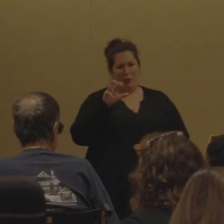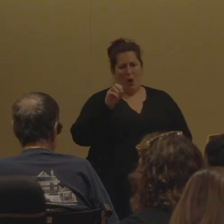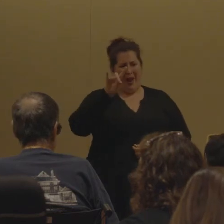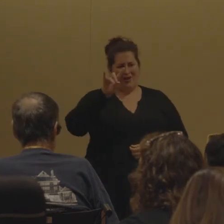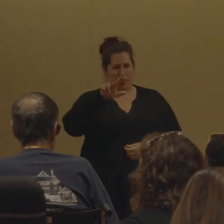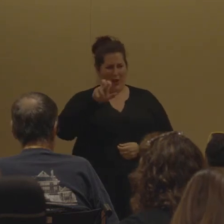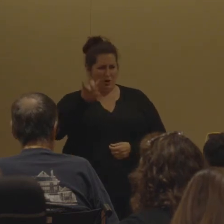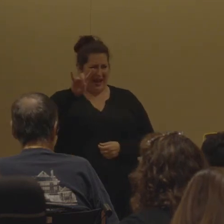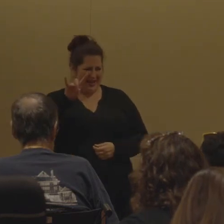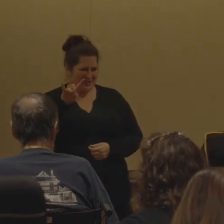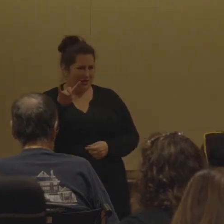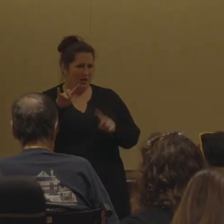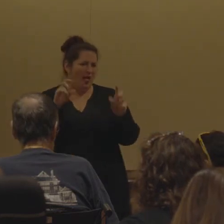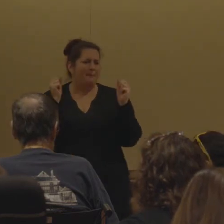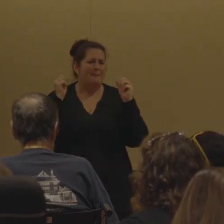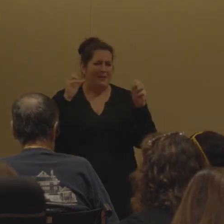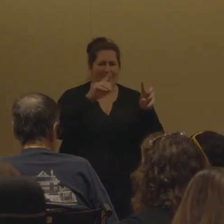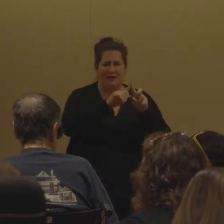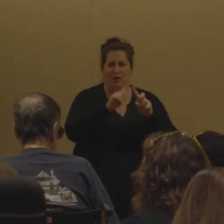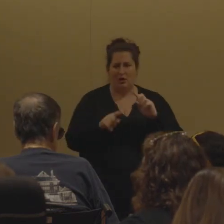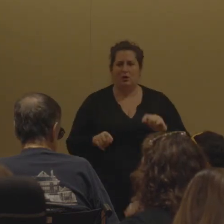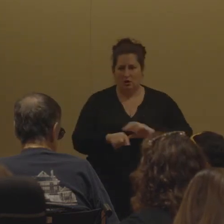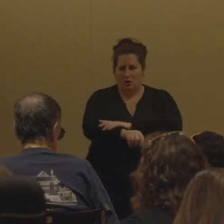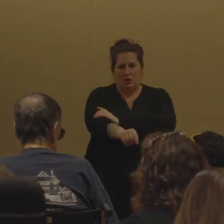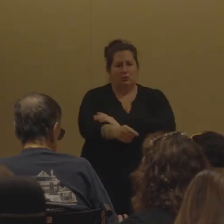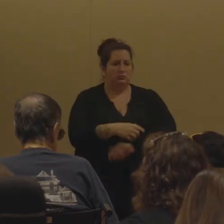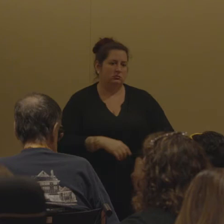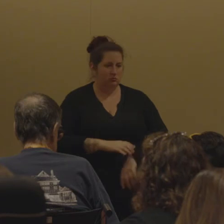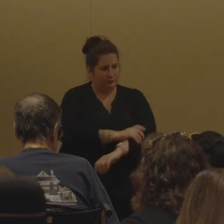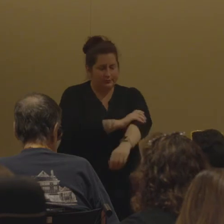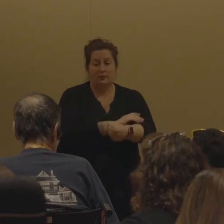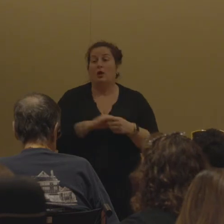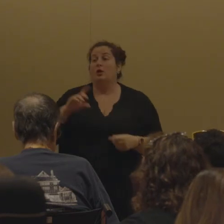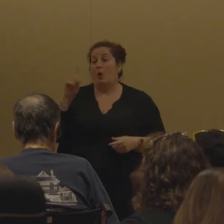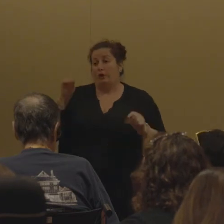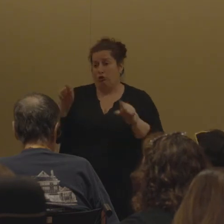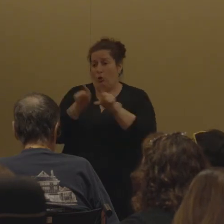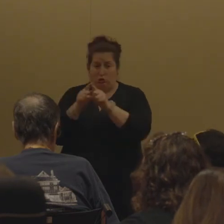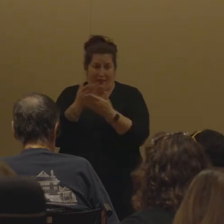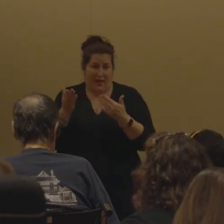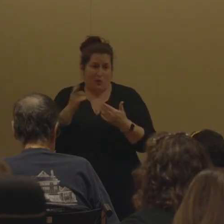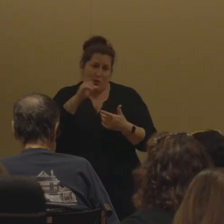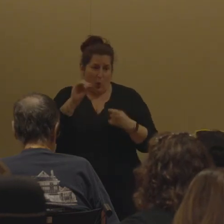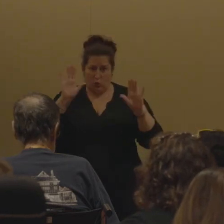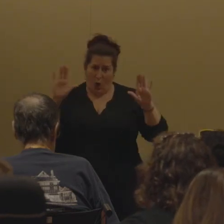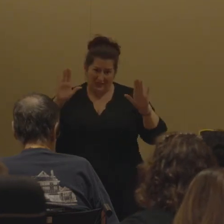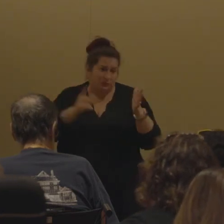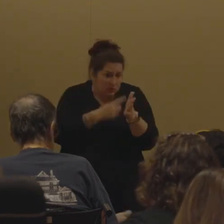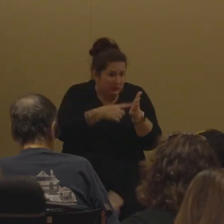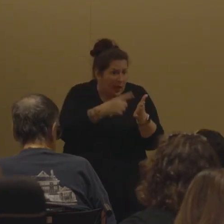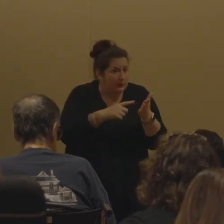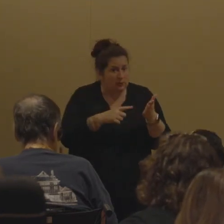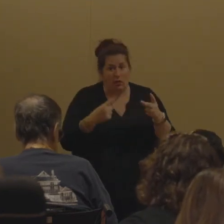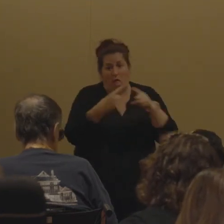improve. My staff have heard me say this a million times. We do things great, but we also do things that we don't do so great. So we're always striving